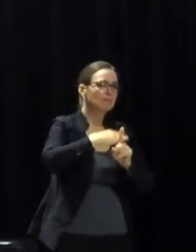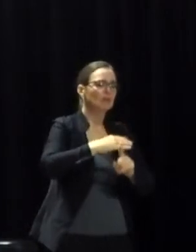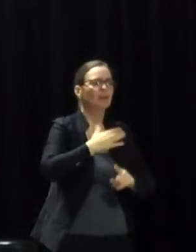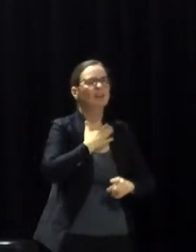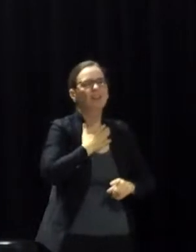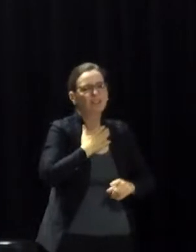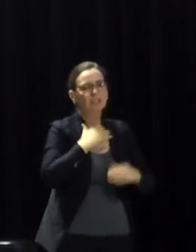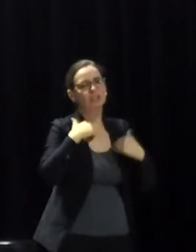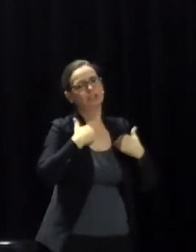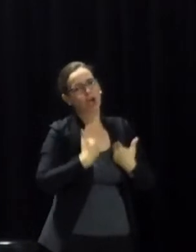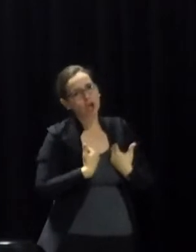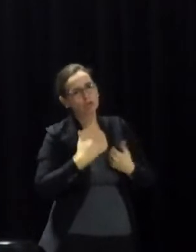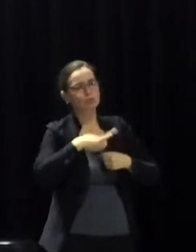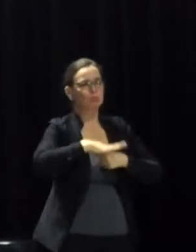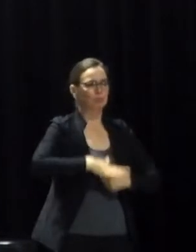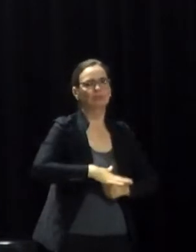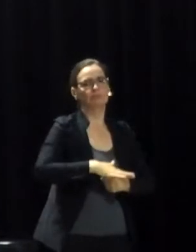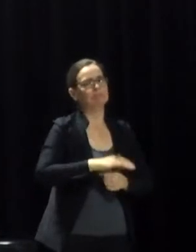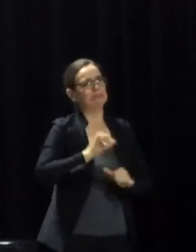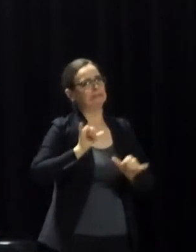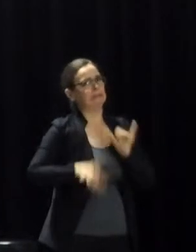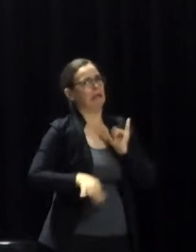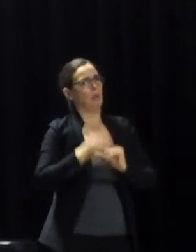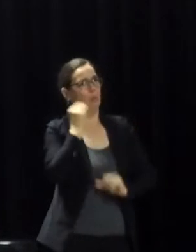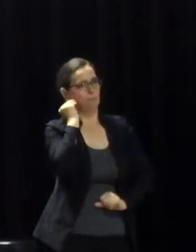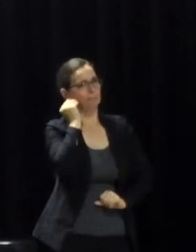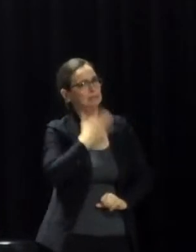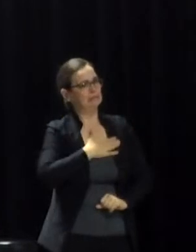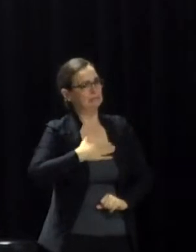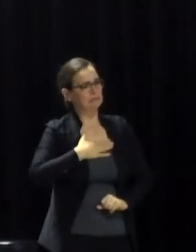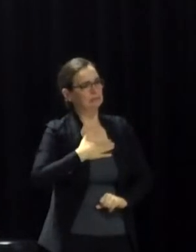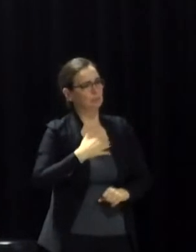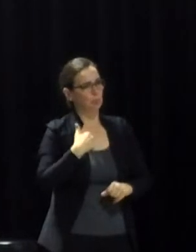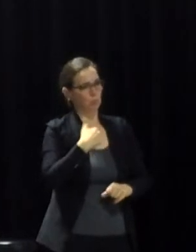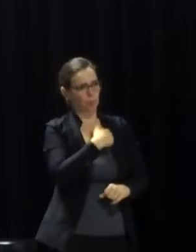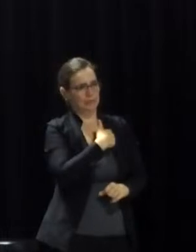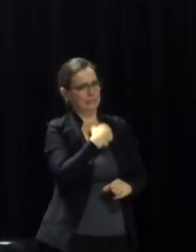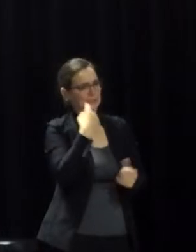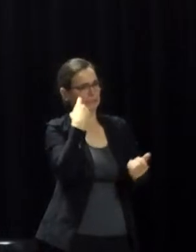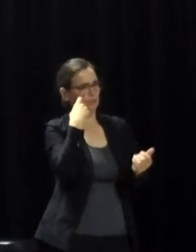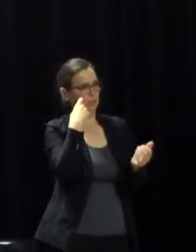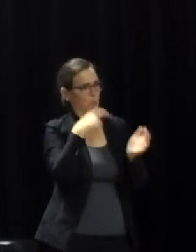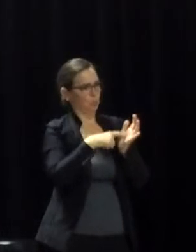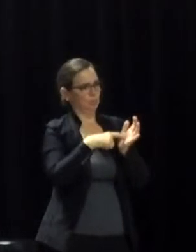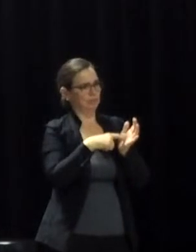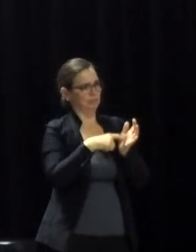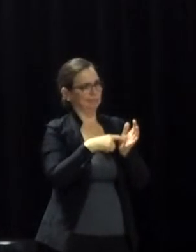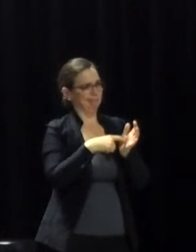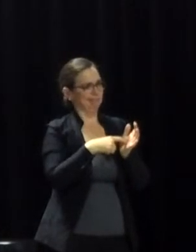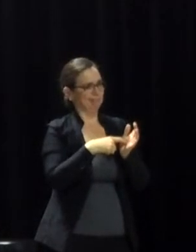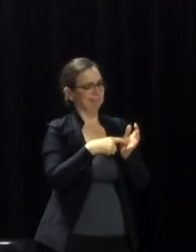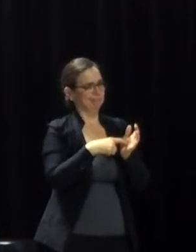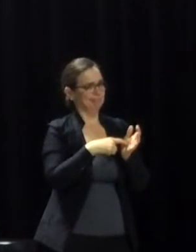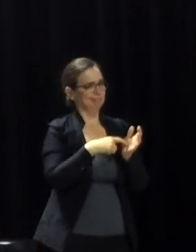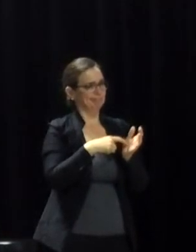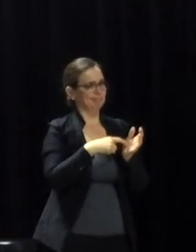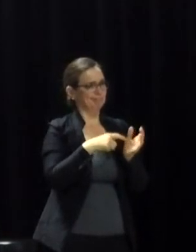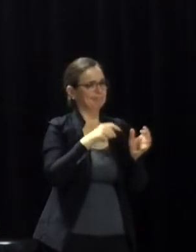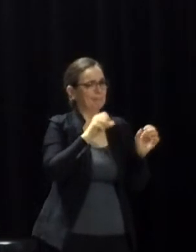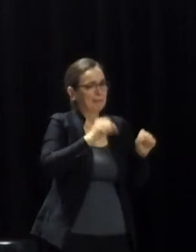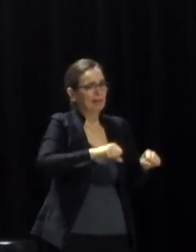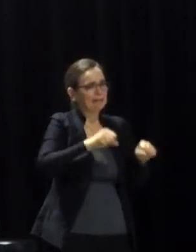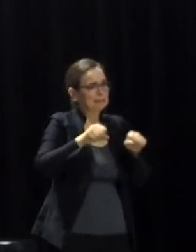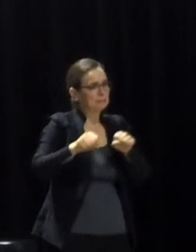back. That's a little bit different scenario, but we have been disappointed to see that people are going to different